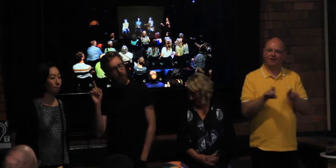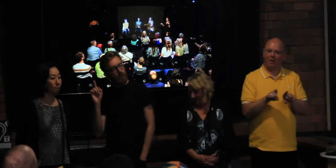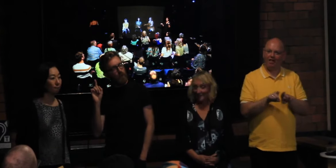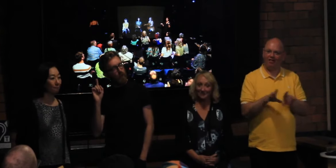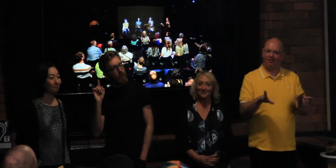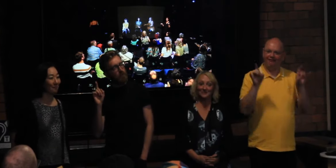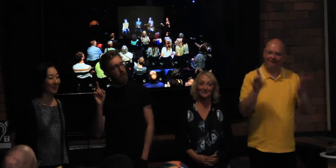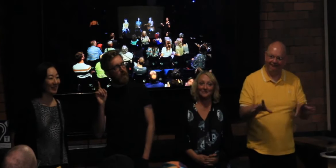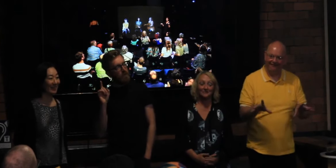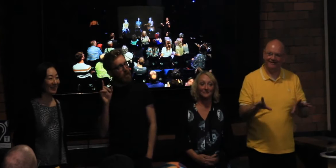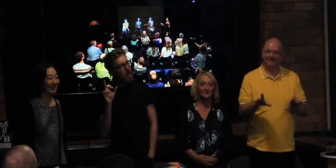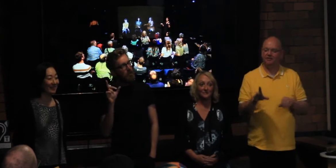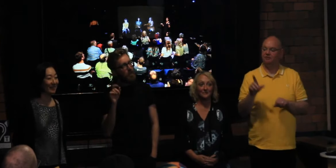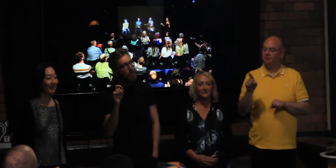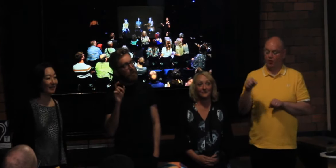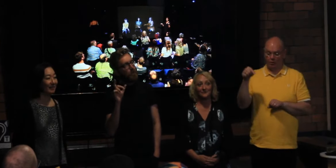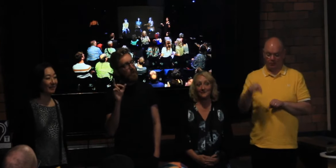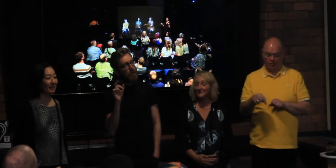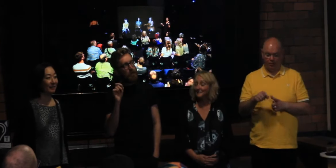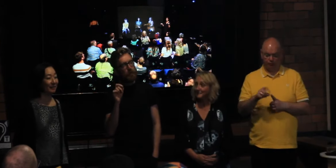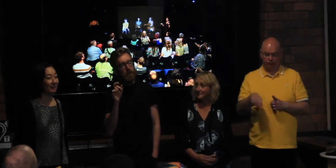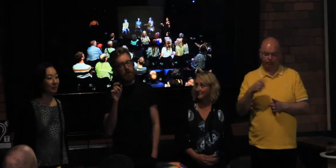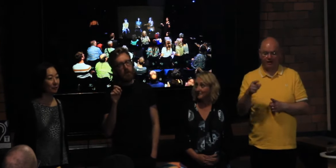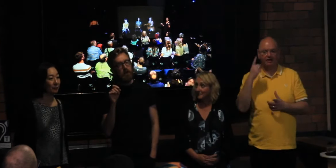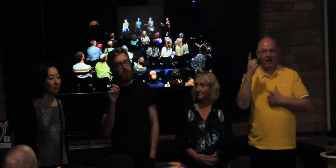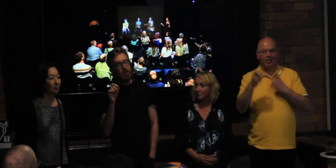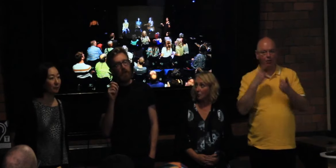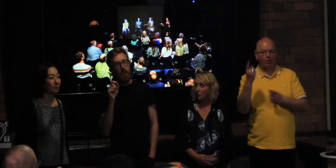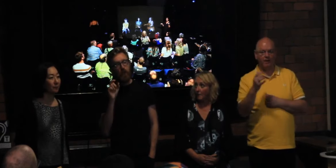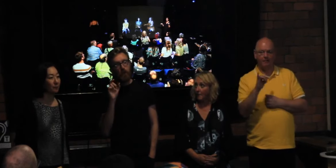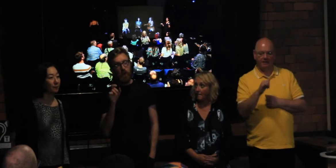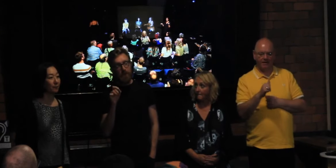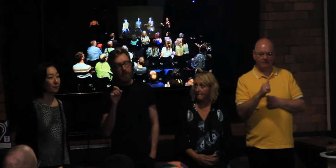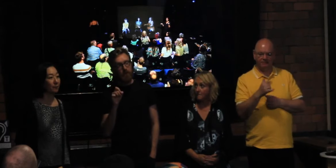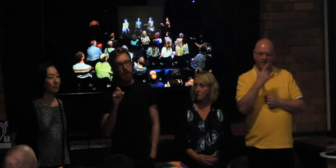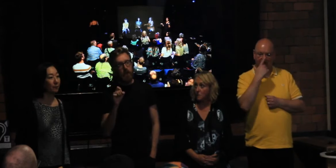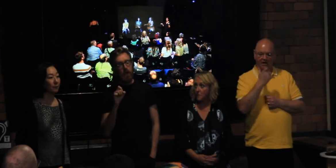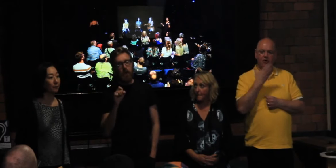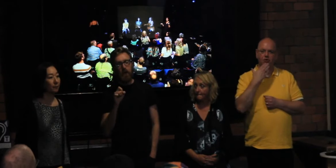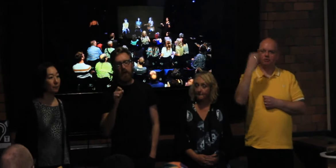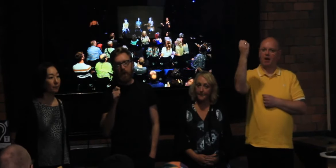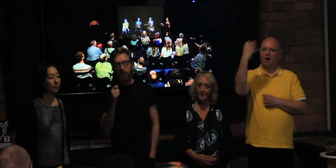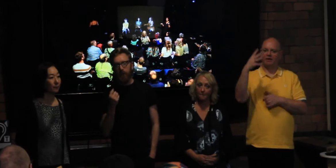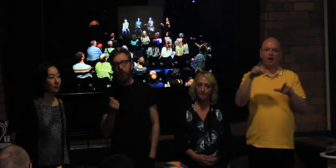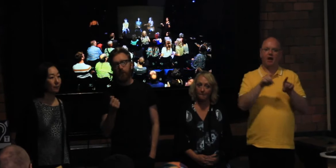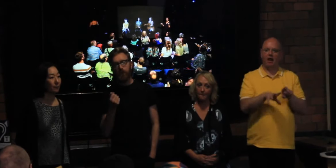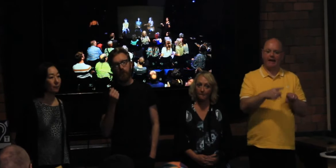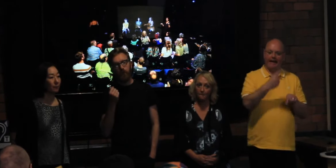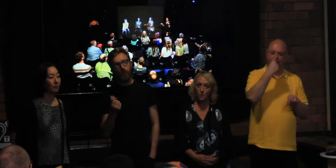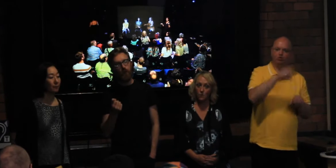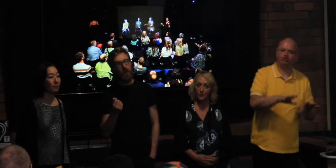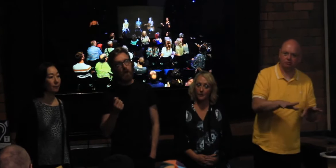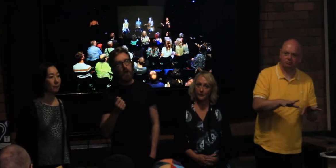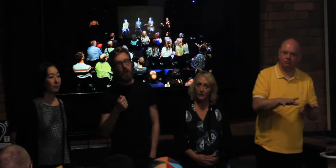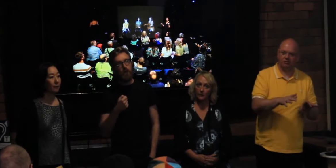to do with this project is kind of introduce the illusory aspects of light in a kind of effort